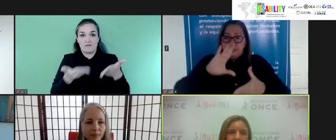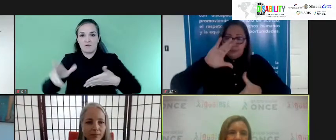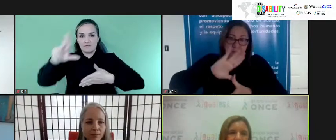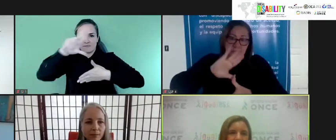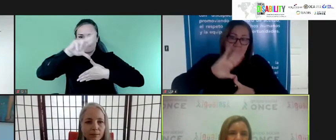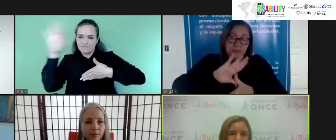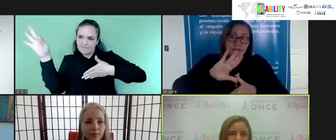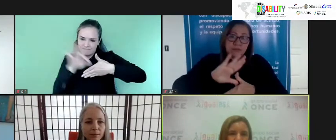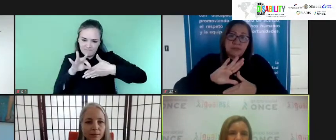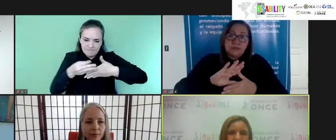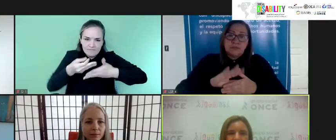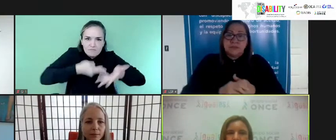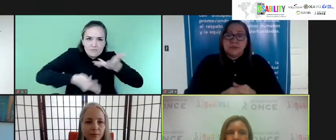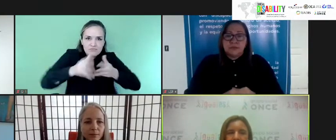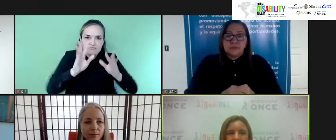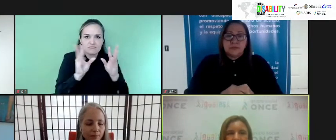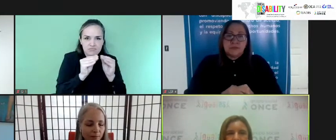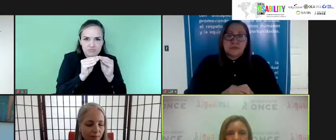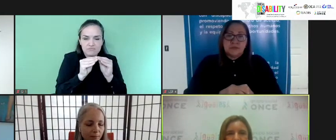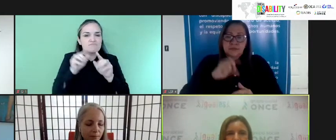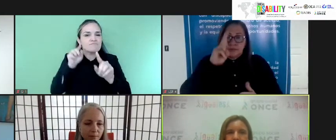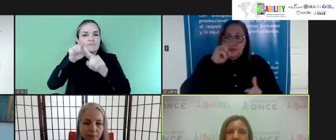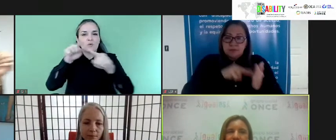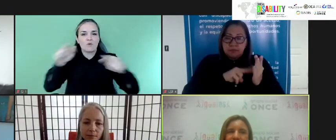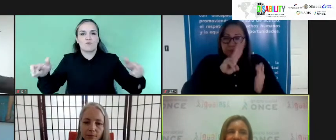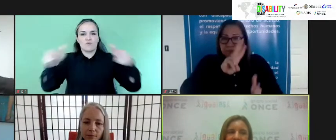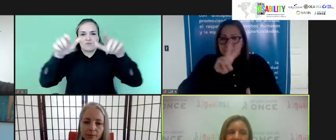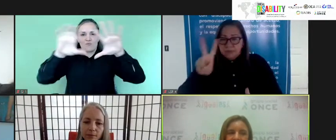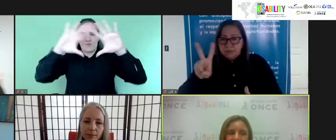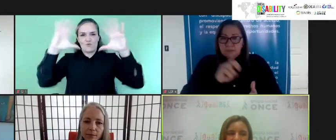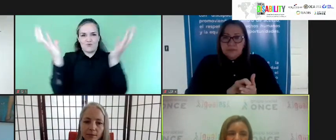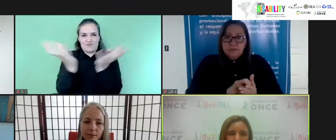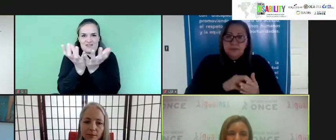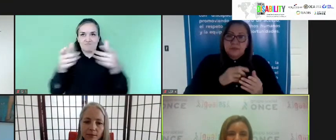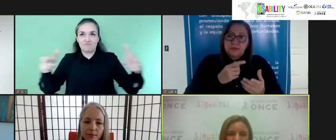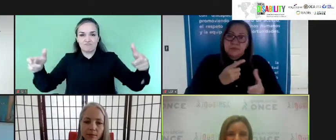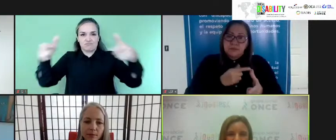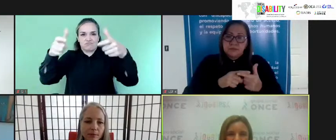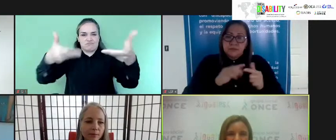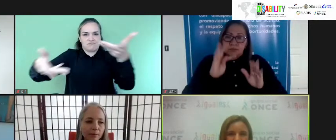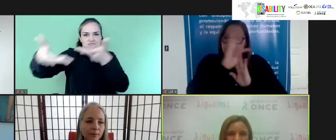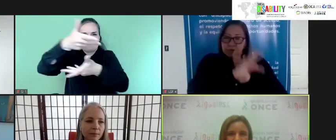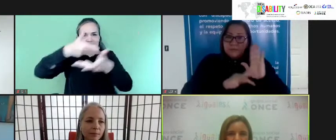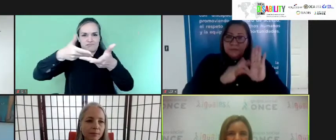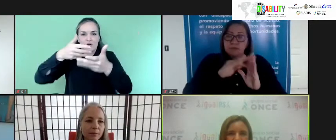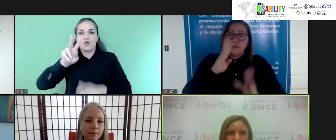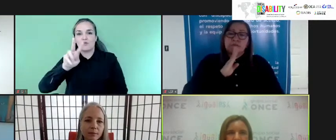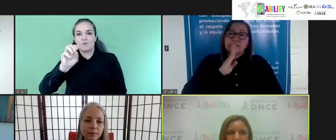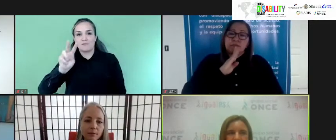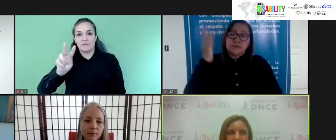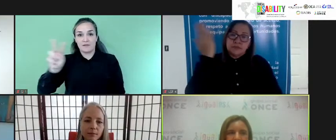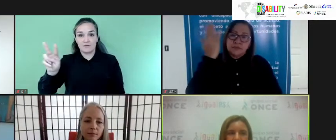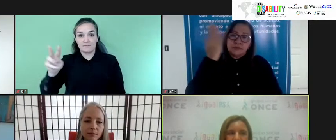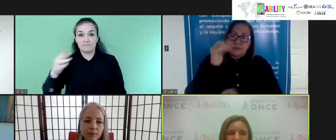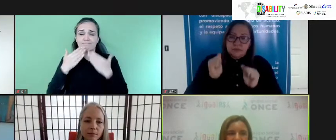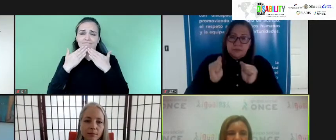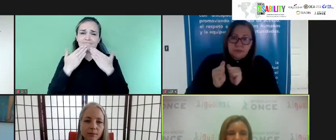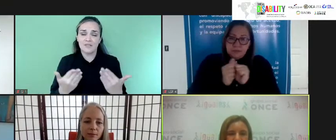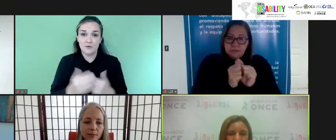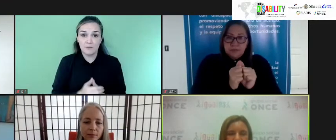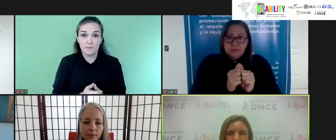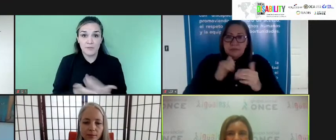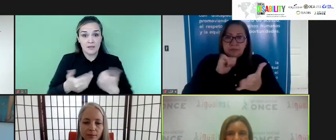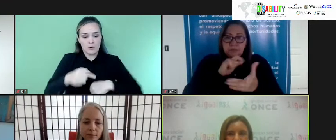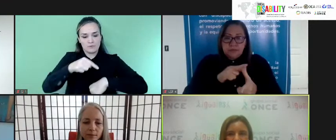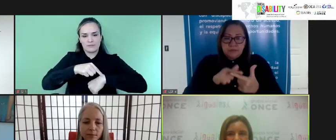promoting this global this satellite summit in the framework of the